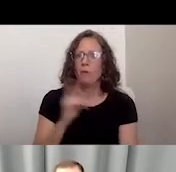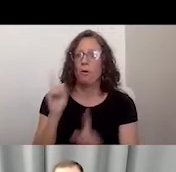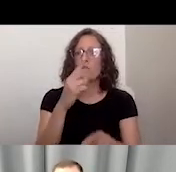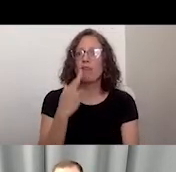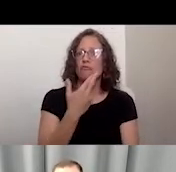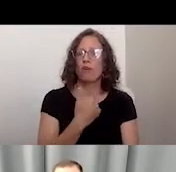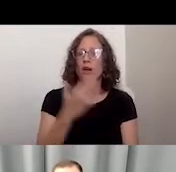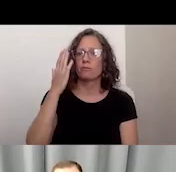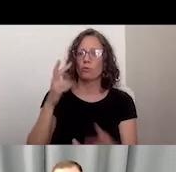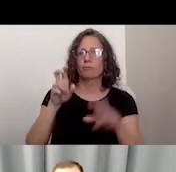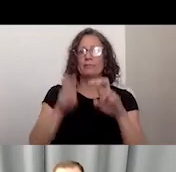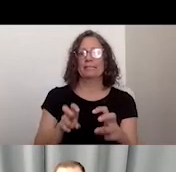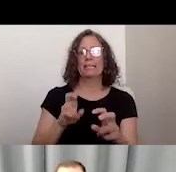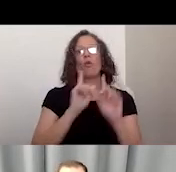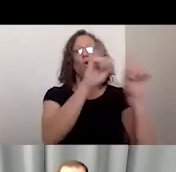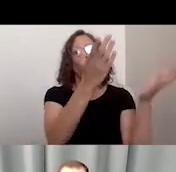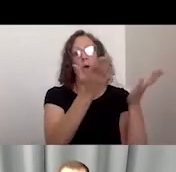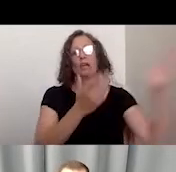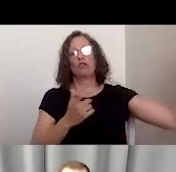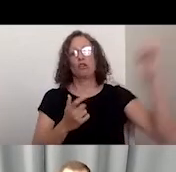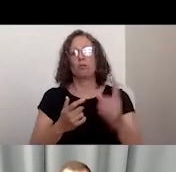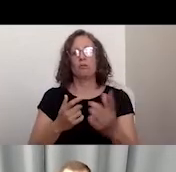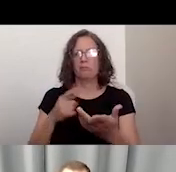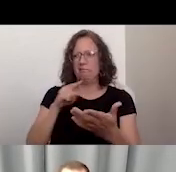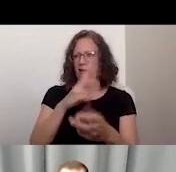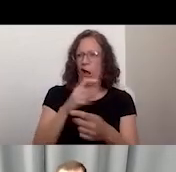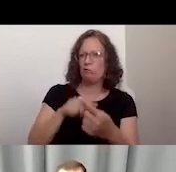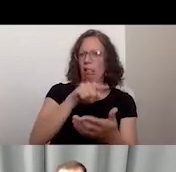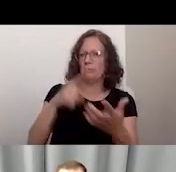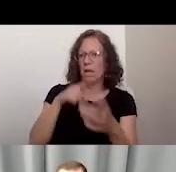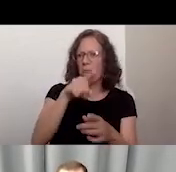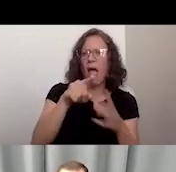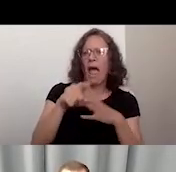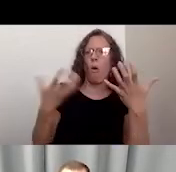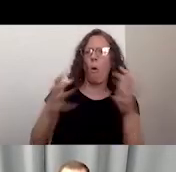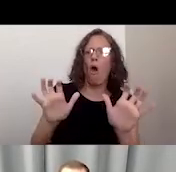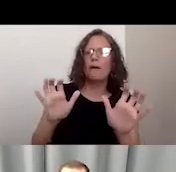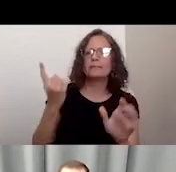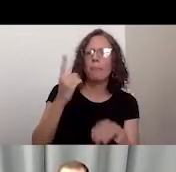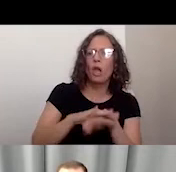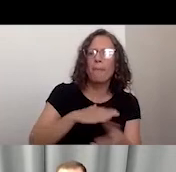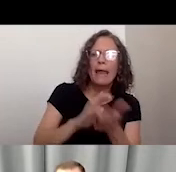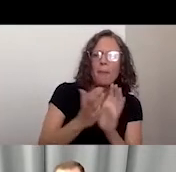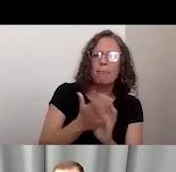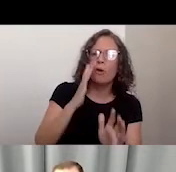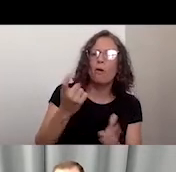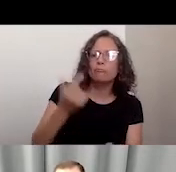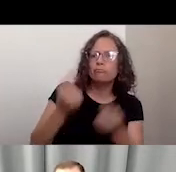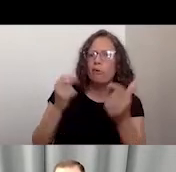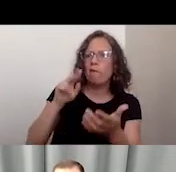experiences. But when you go to a restaurant, you sit down and you make an order, and the server comes,